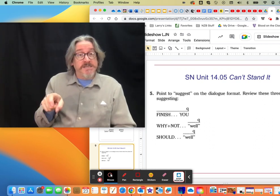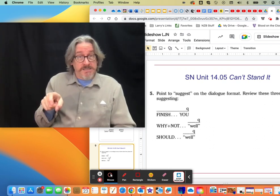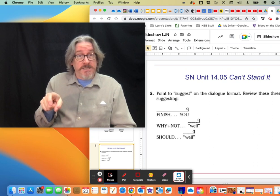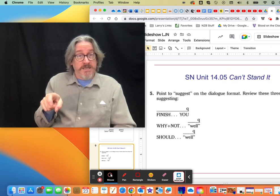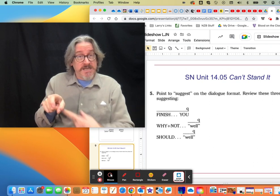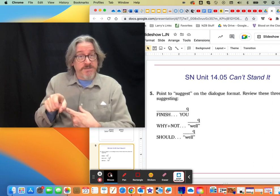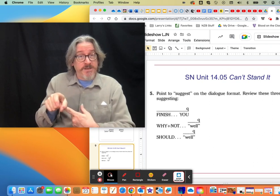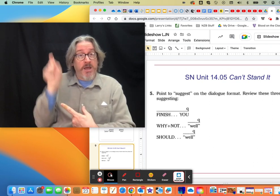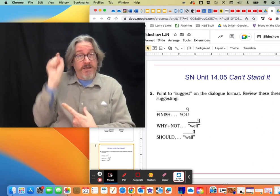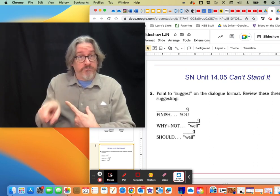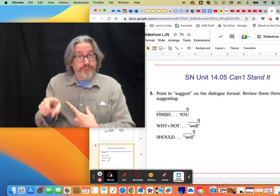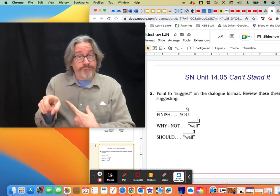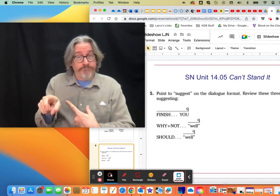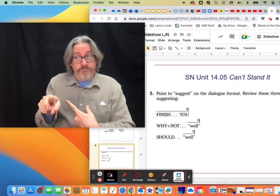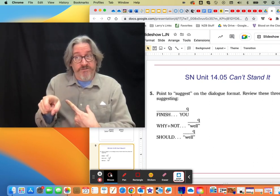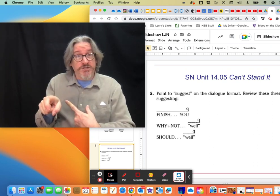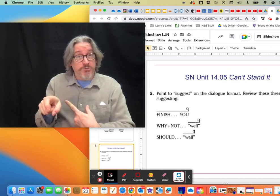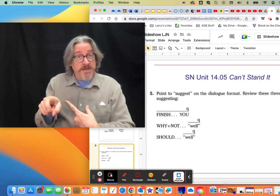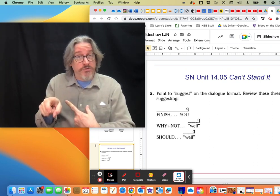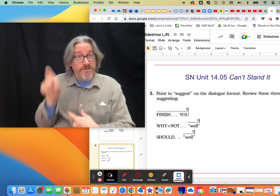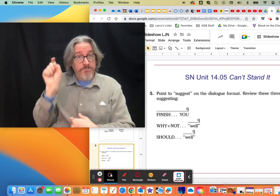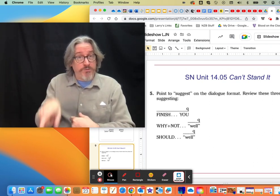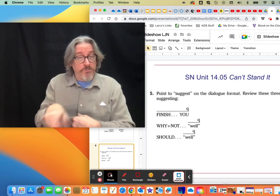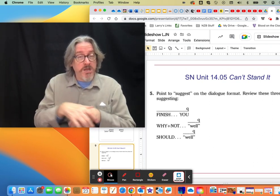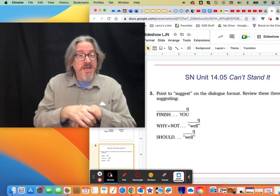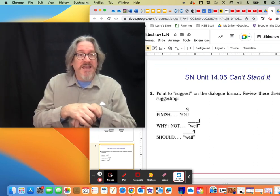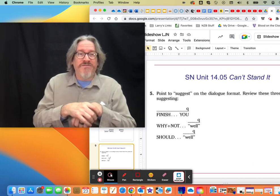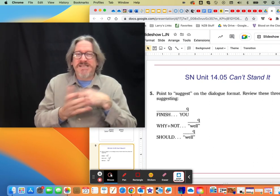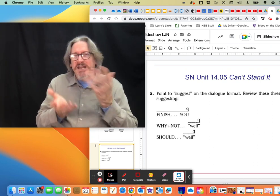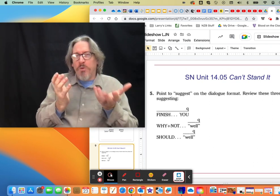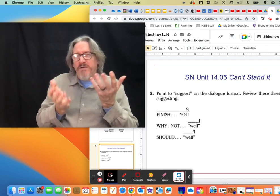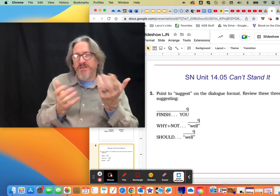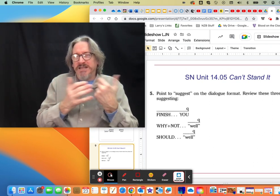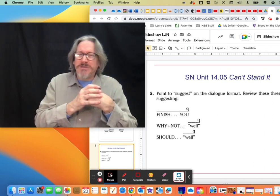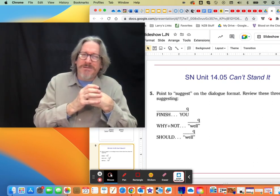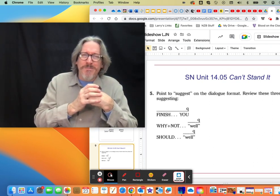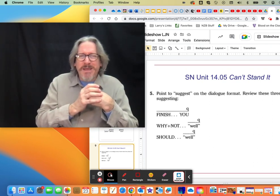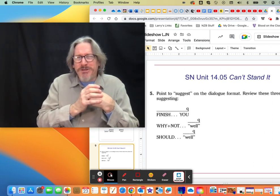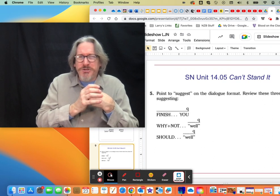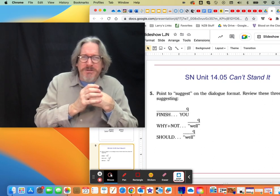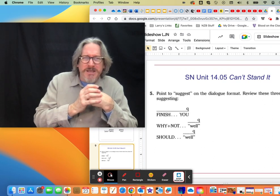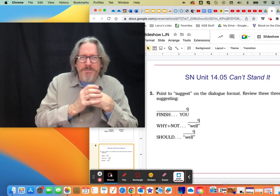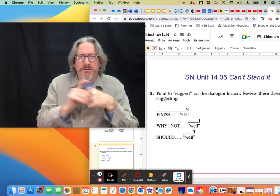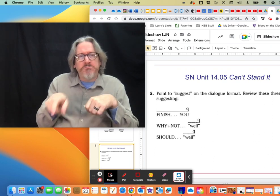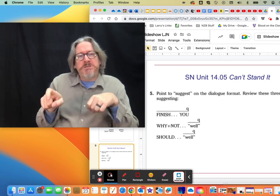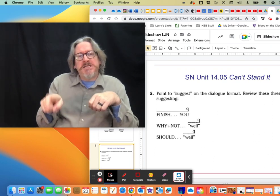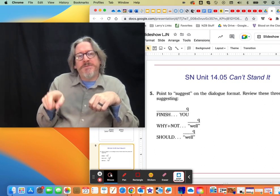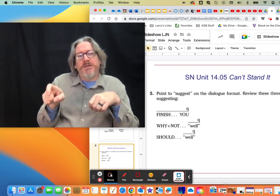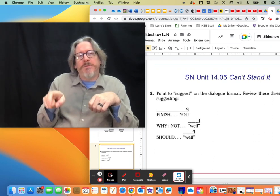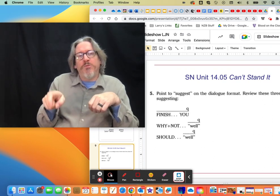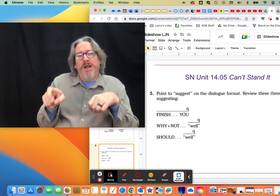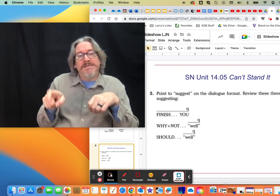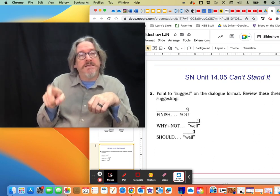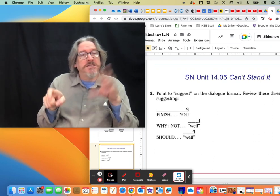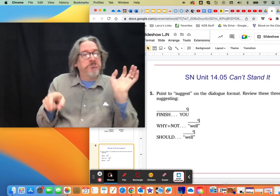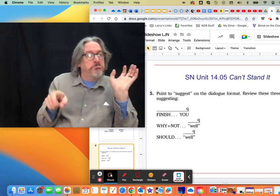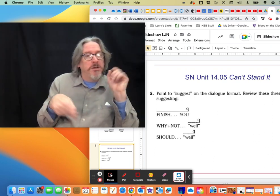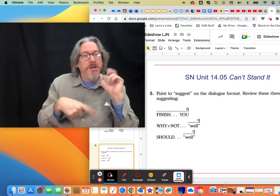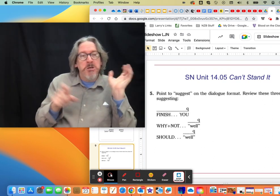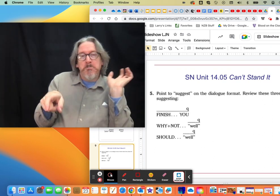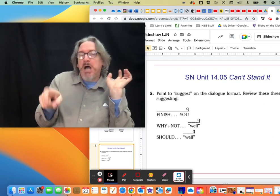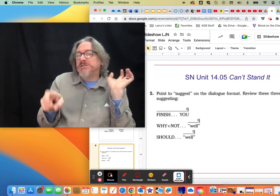really insistent, it tends to be a very direct move. It, boom. If it's kind of waffly, like, well, maybe you should think about, it tends to be a little bit more